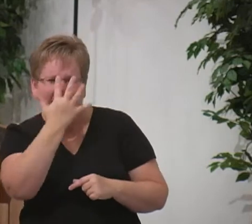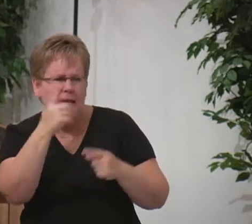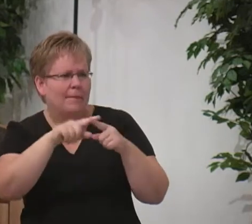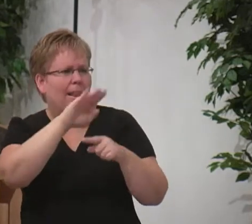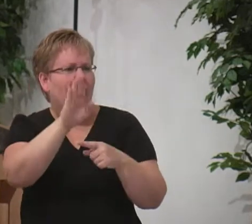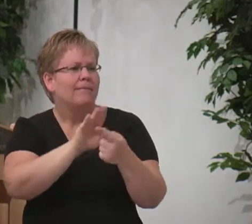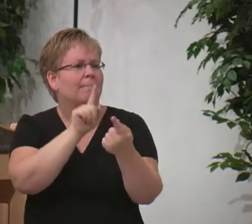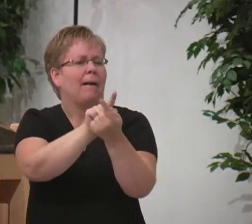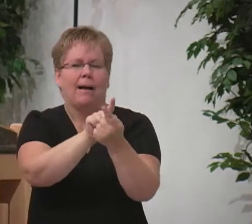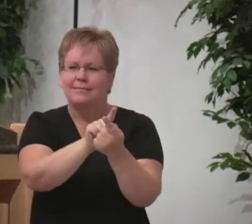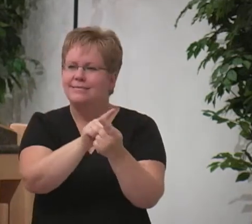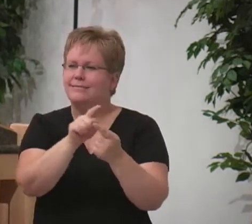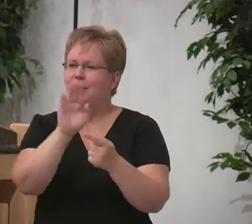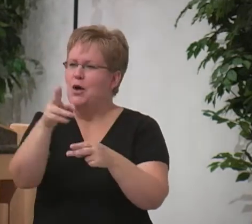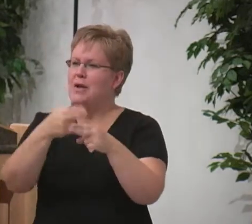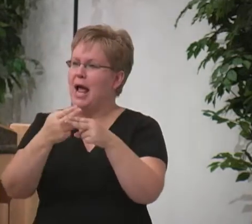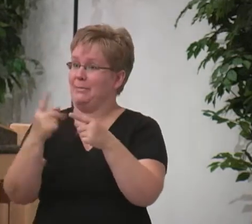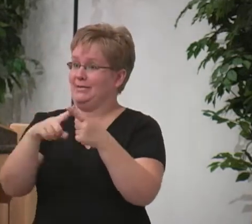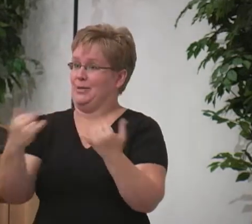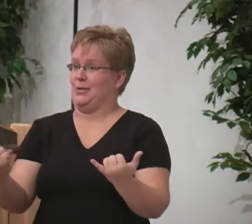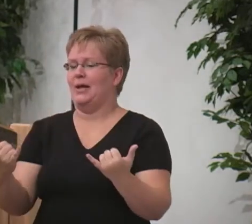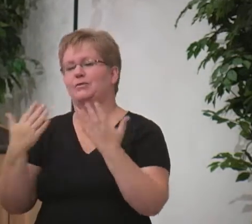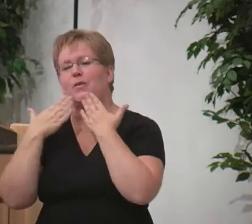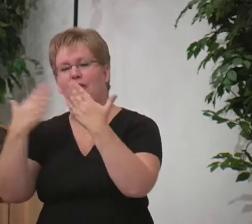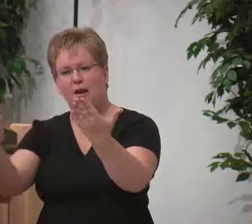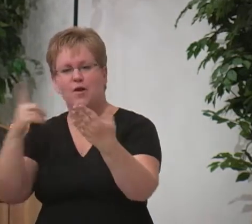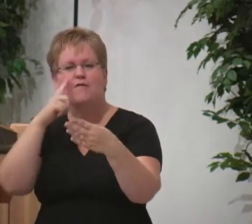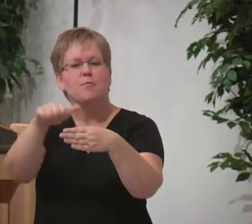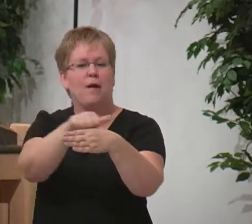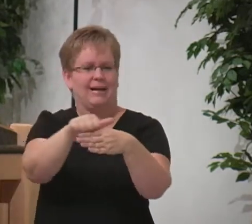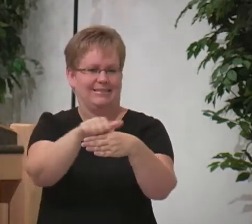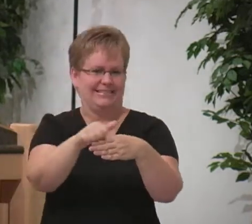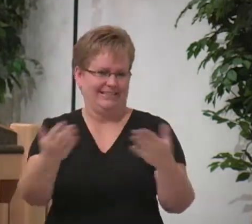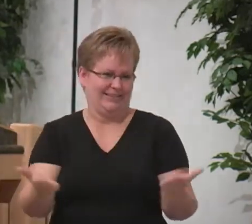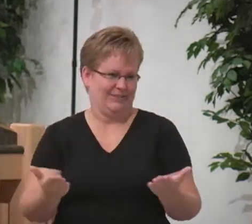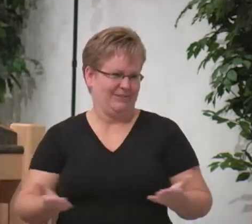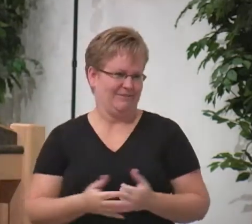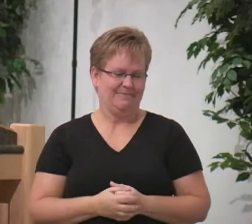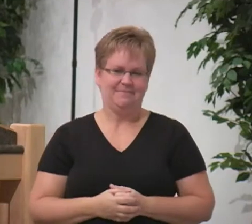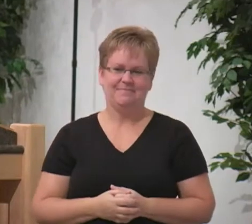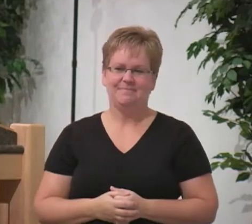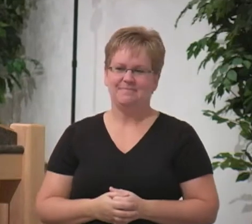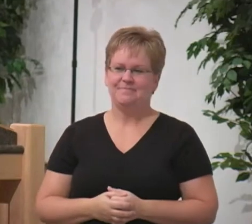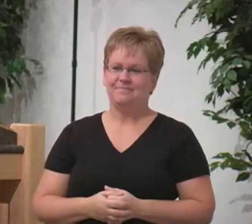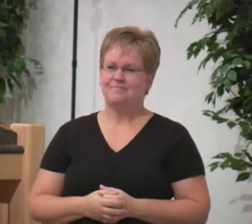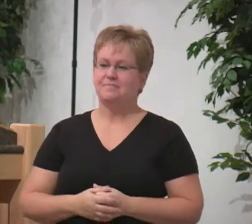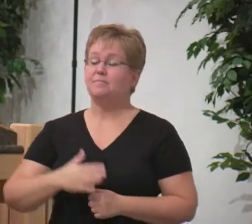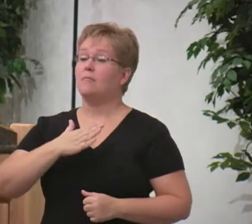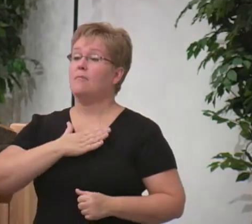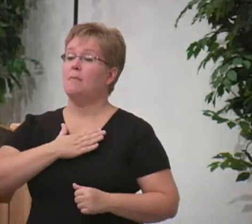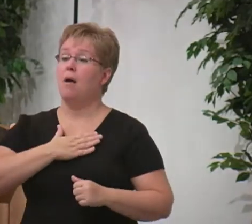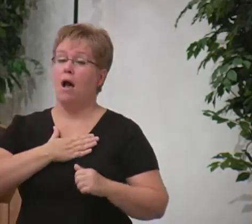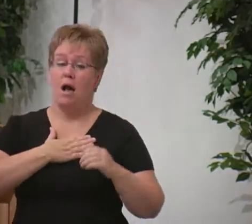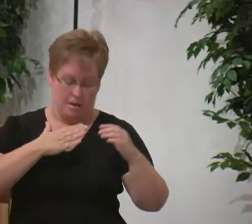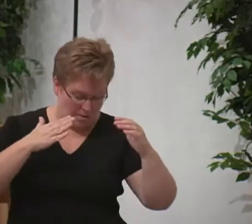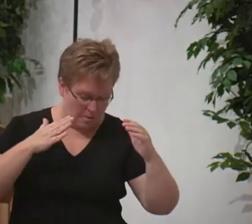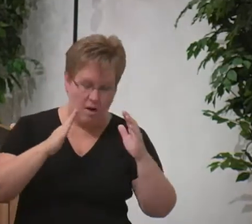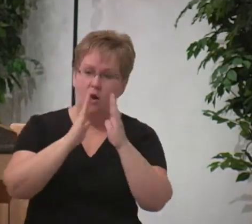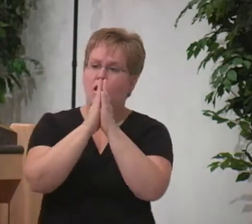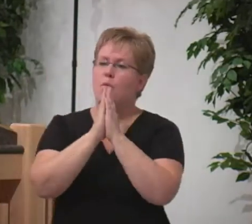know their name until today. So thank you for doing that. My prayer is that this would become a